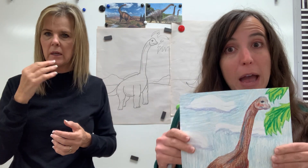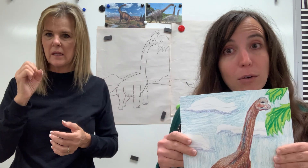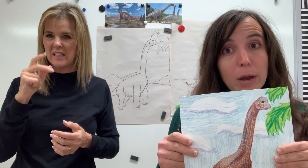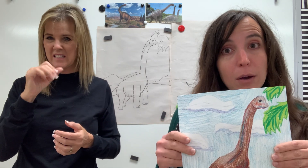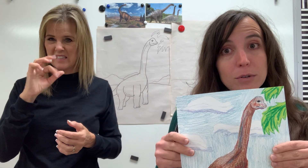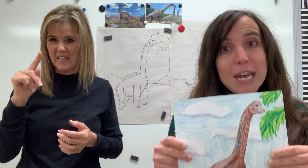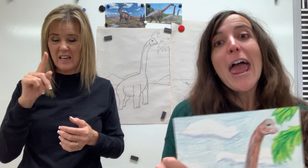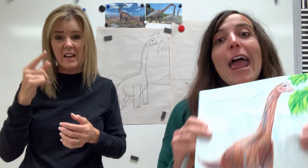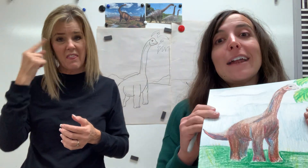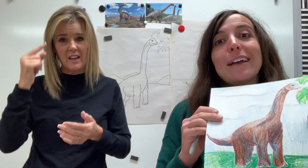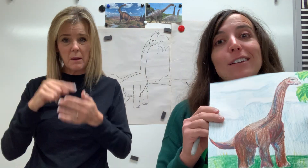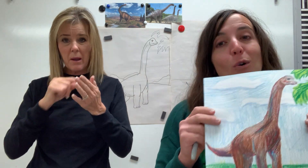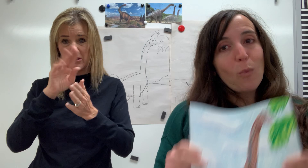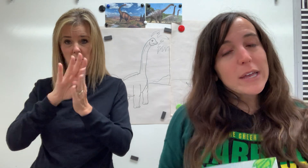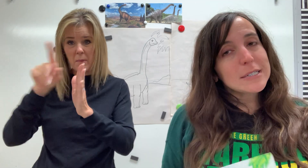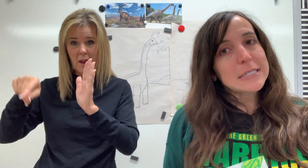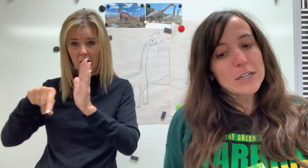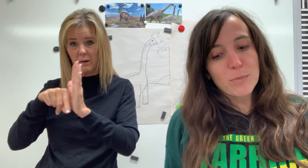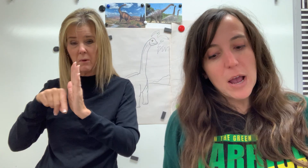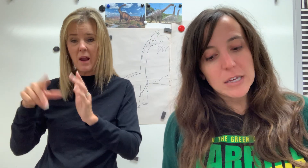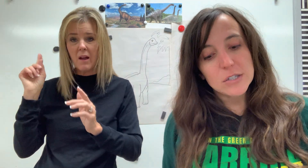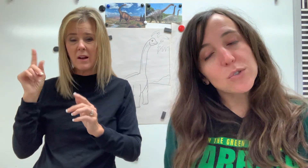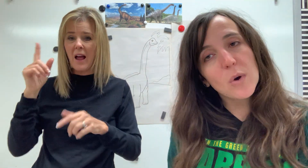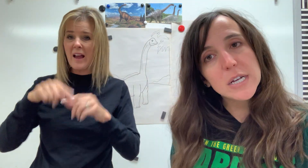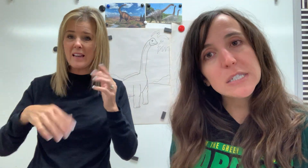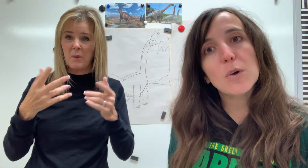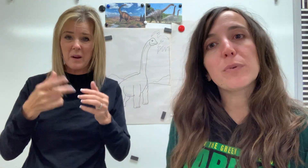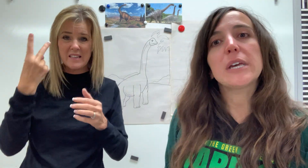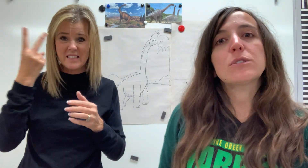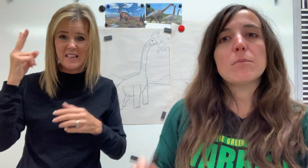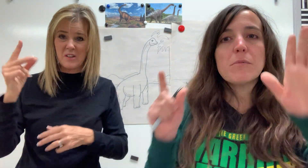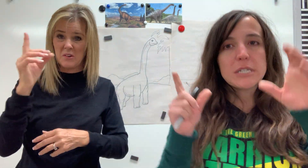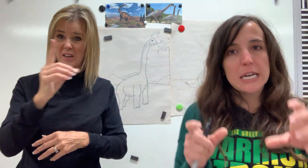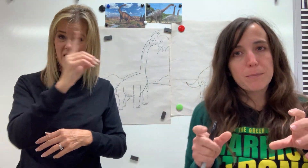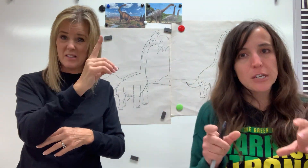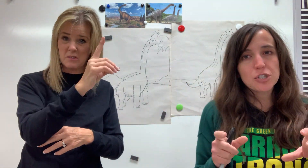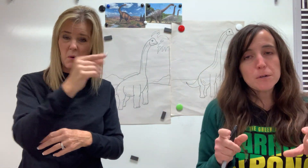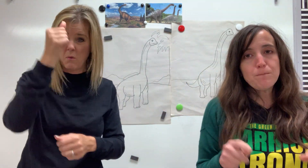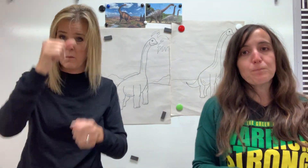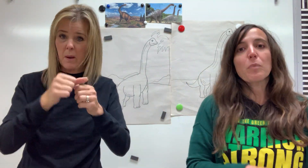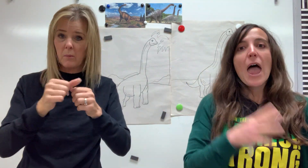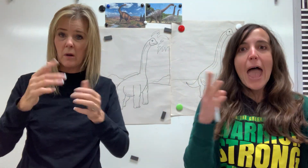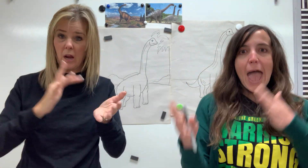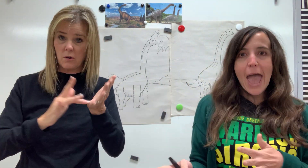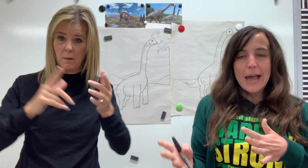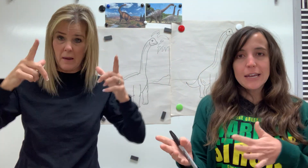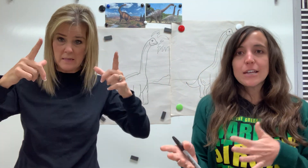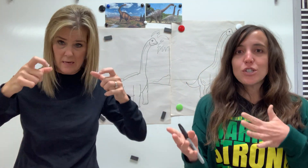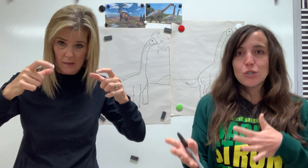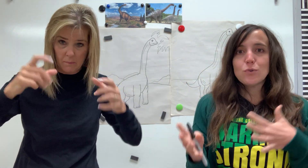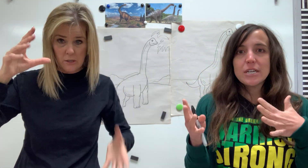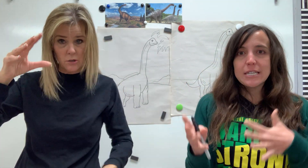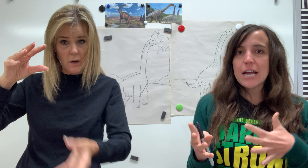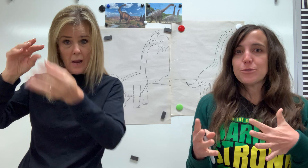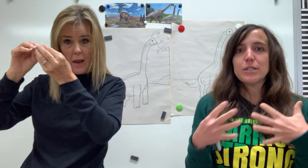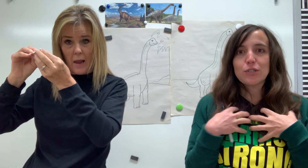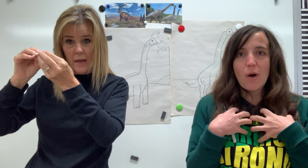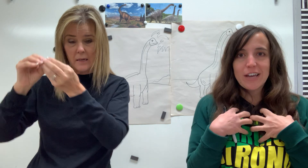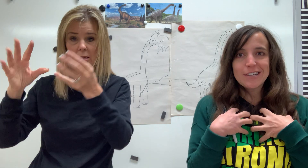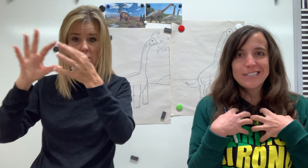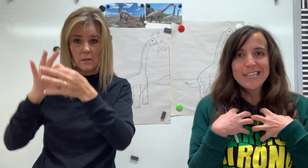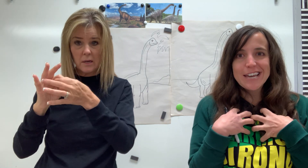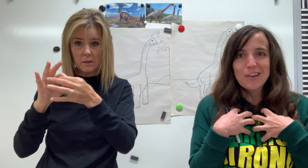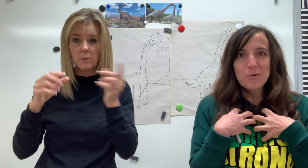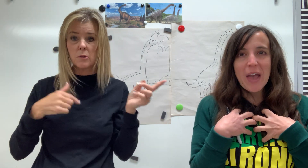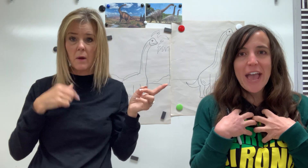about your background. And I cannot wait to see your Brachiosaurus. So please remember to take a picture, add it to the attachment so